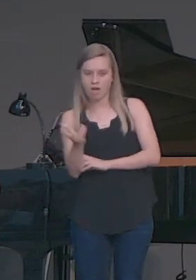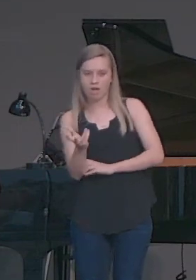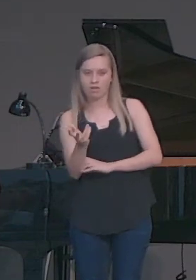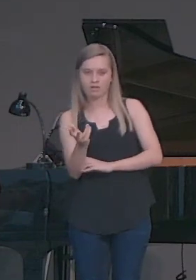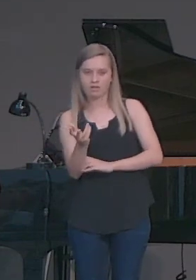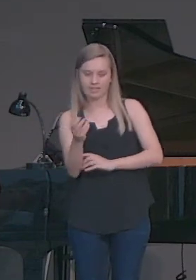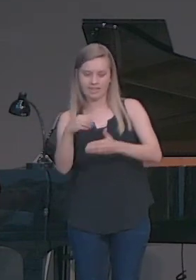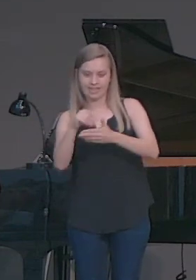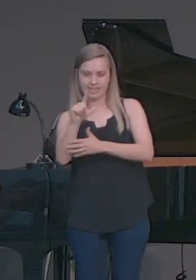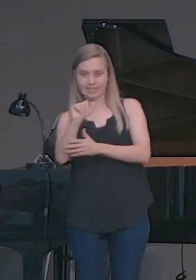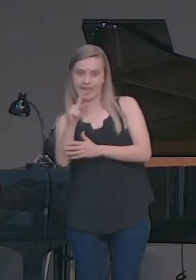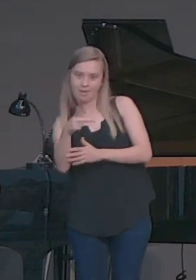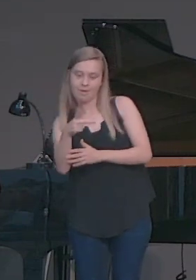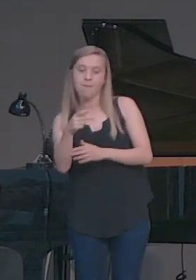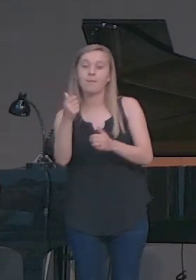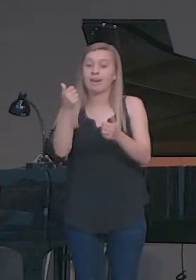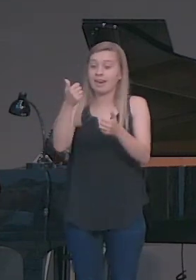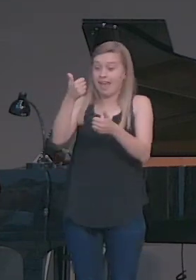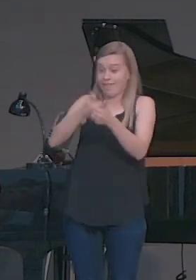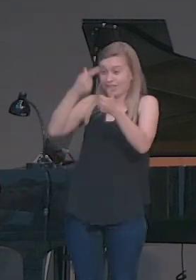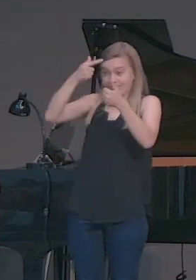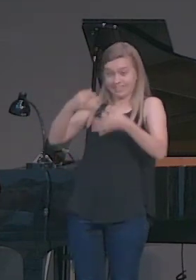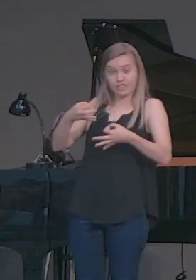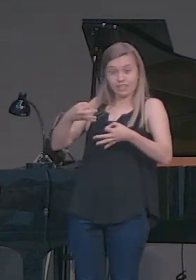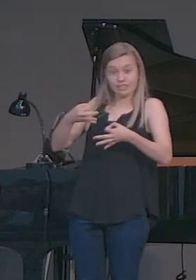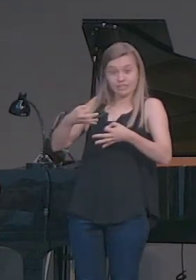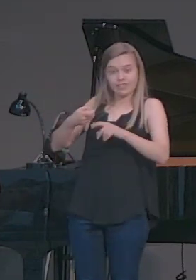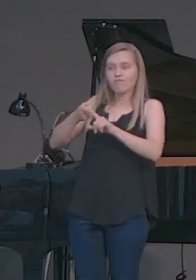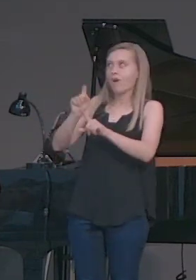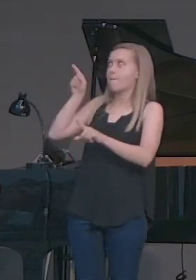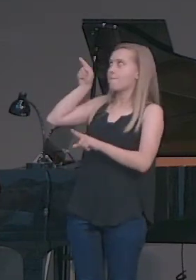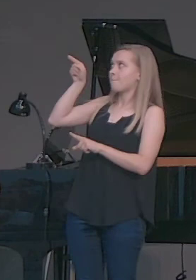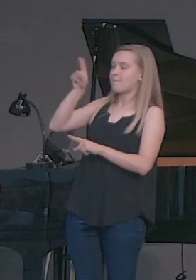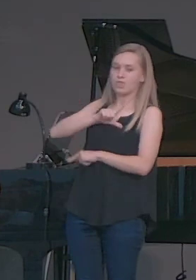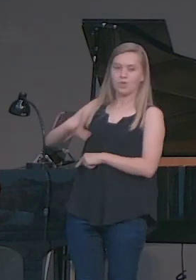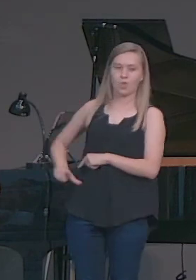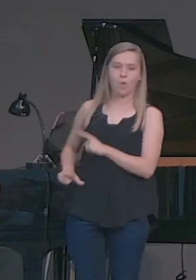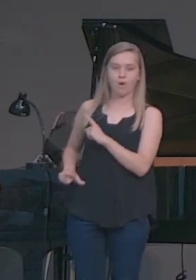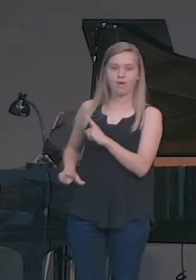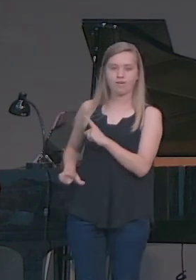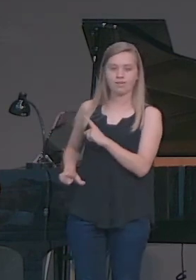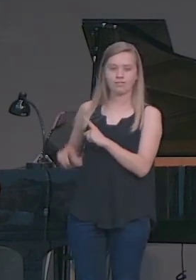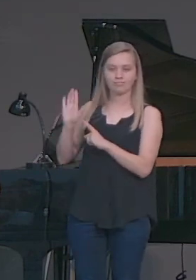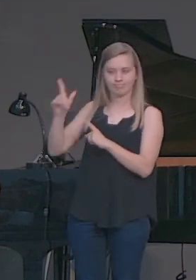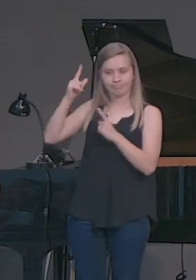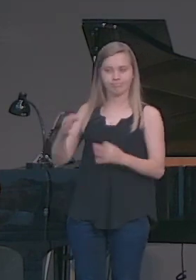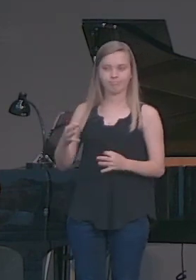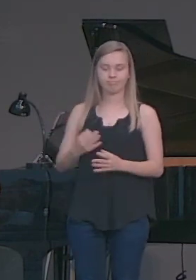but its every decision is from the Lord.